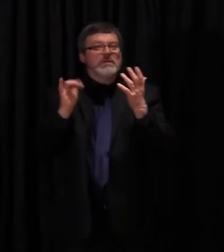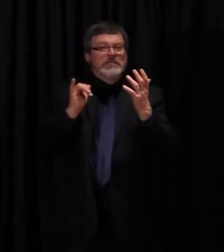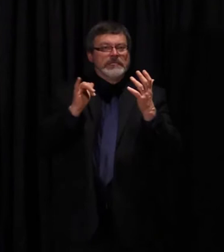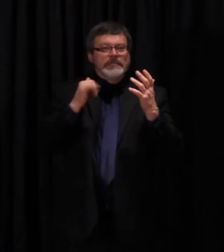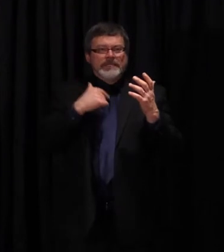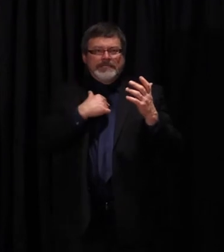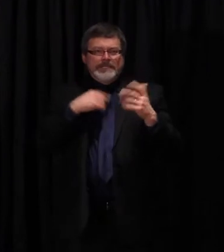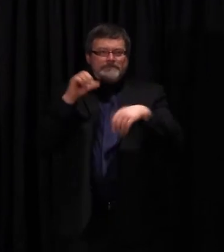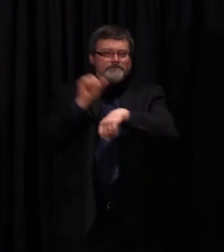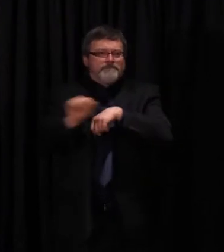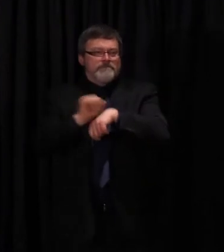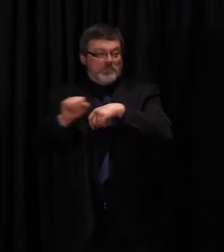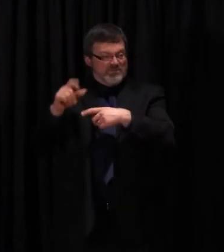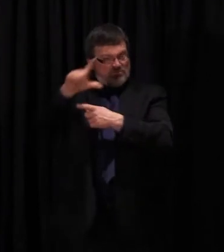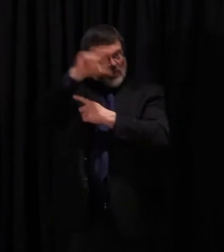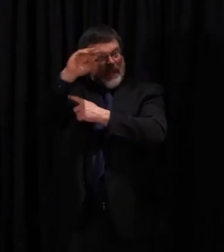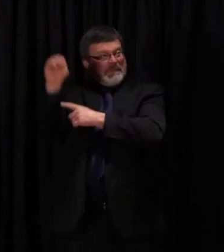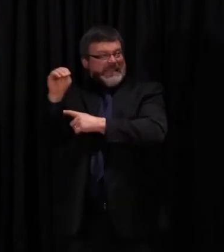year.